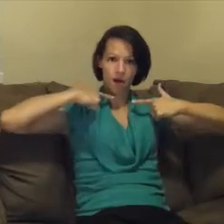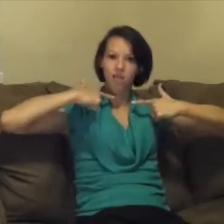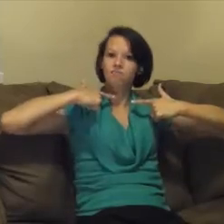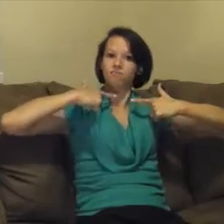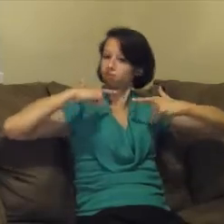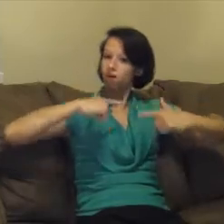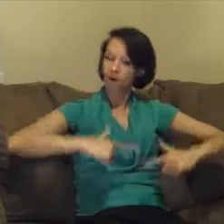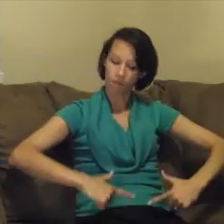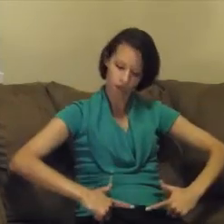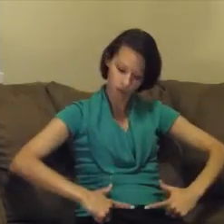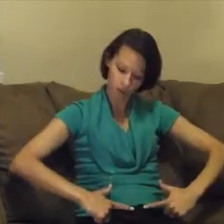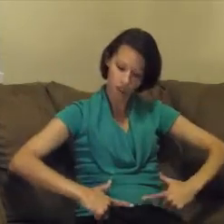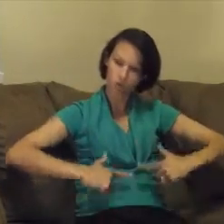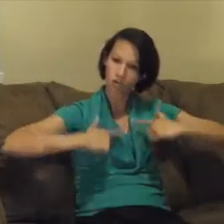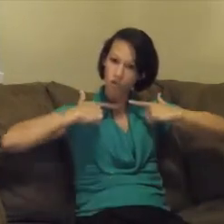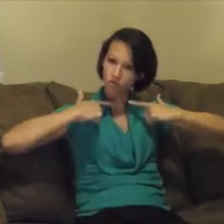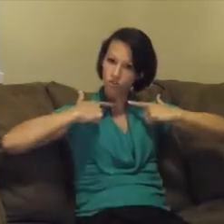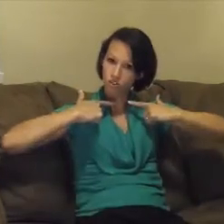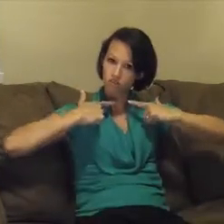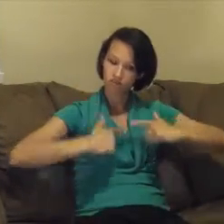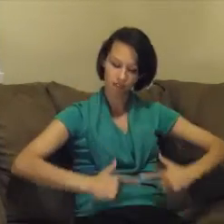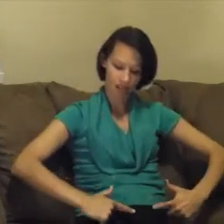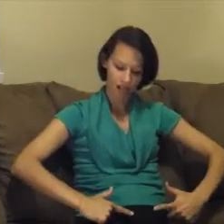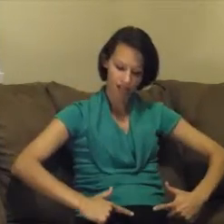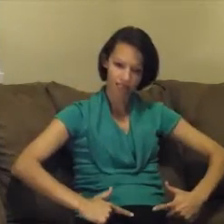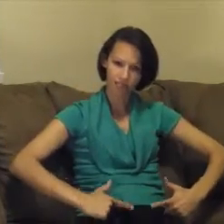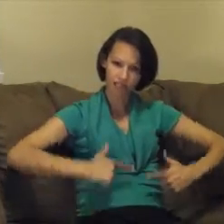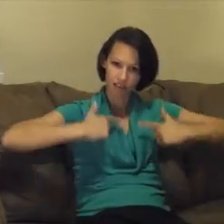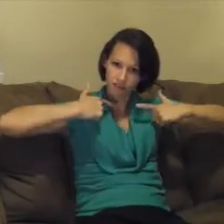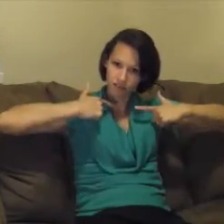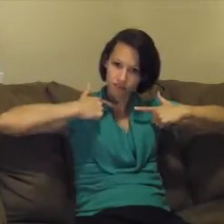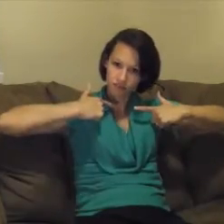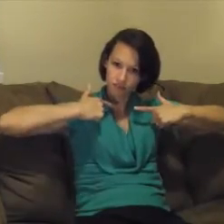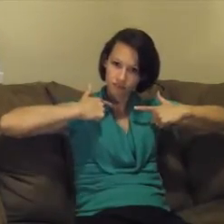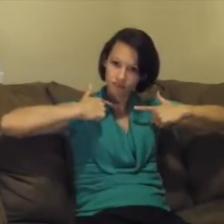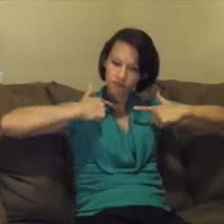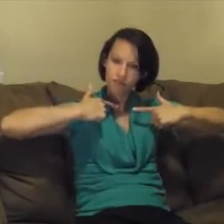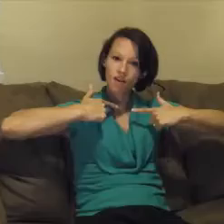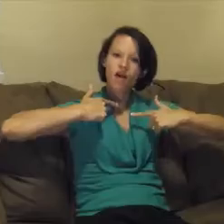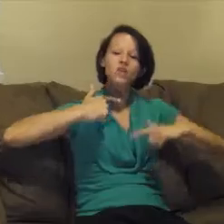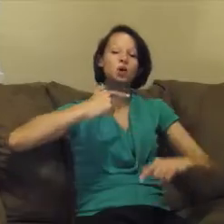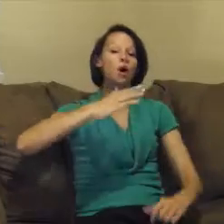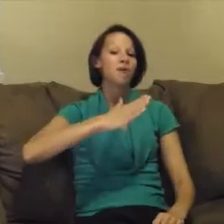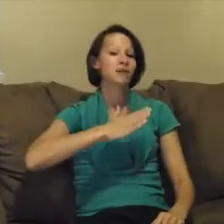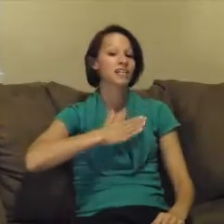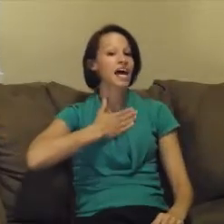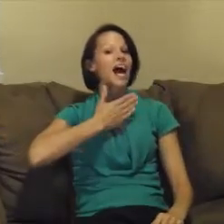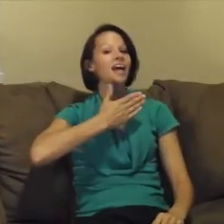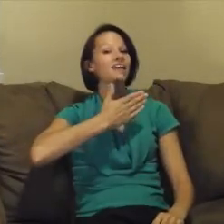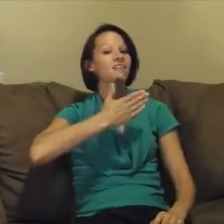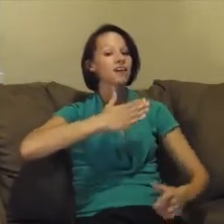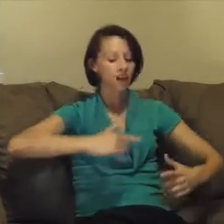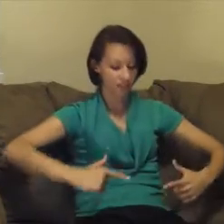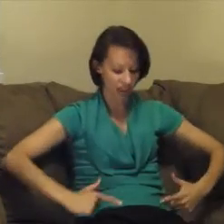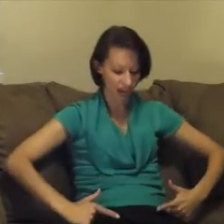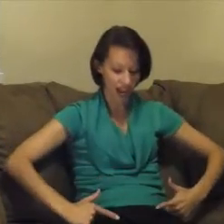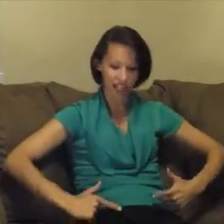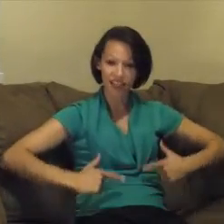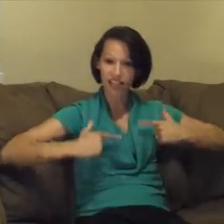body from our belly button to our shoulders. Live. So I'm glad that I